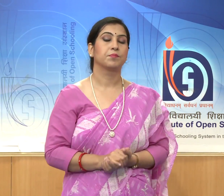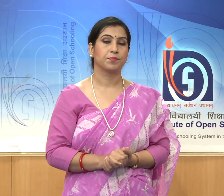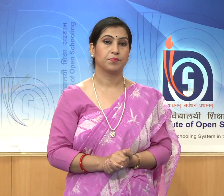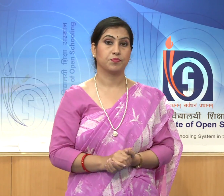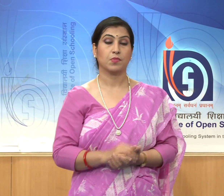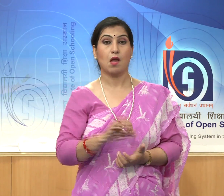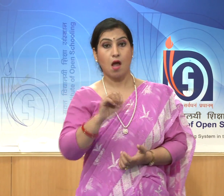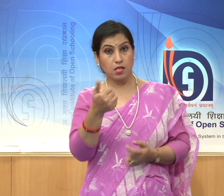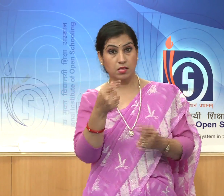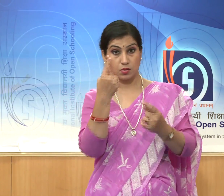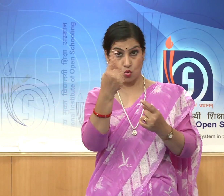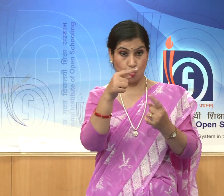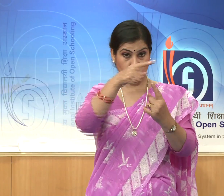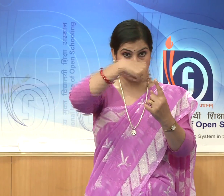Other 2 circles